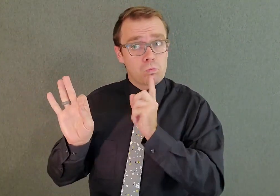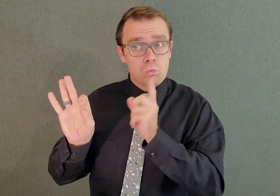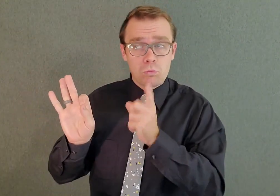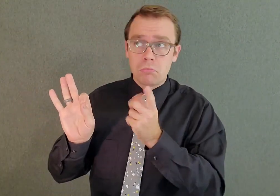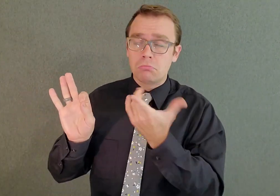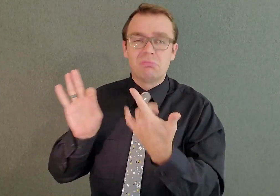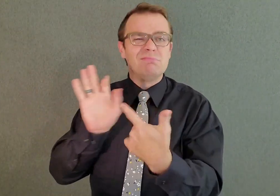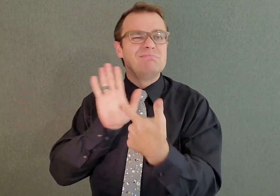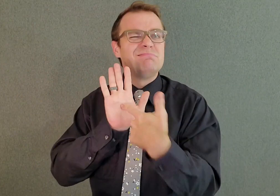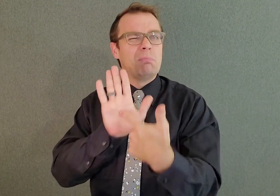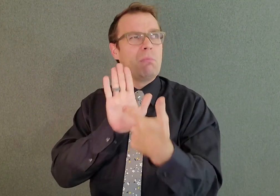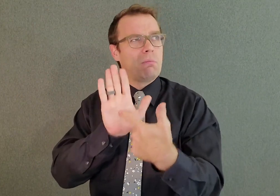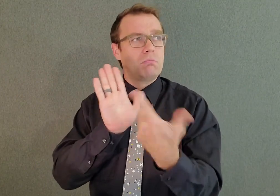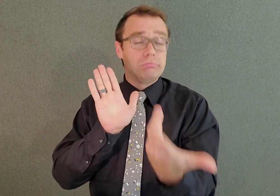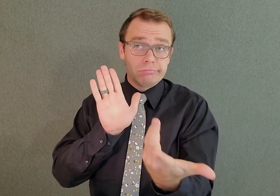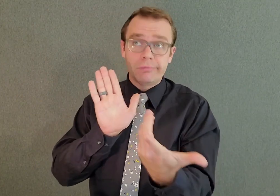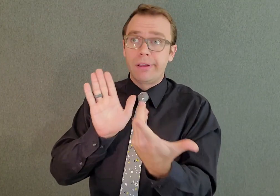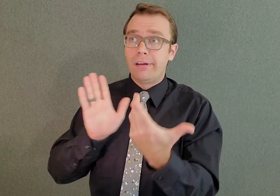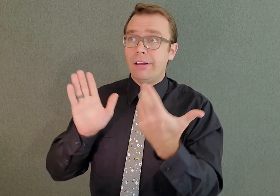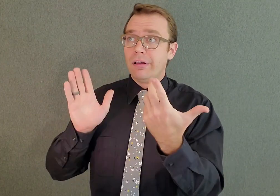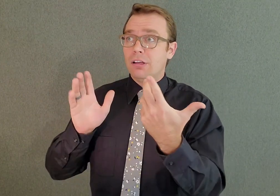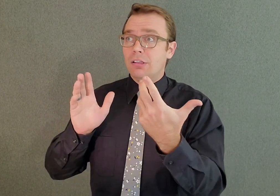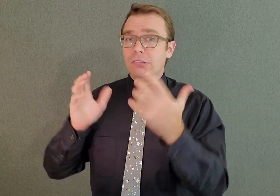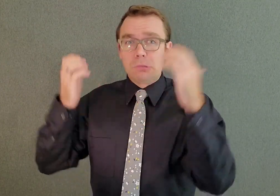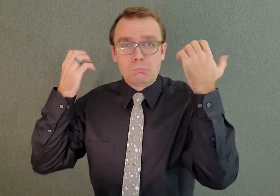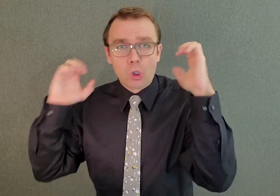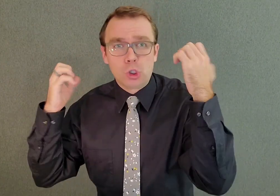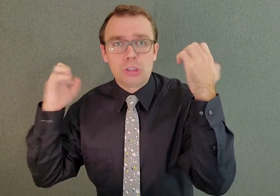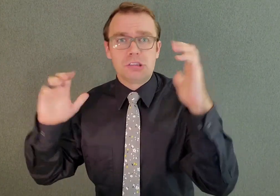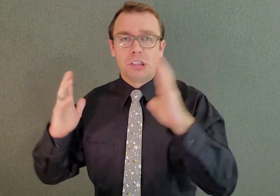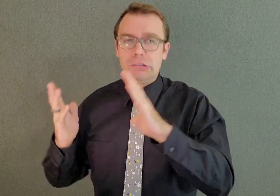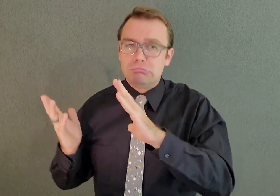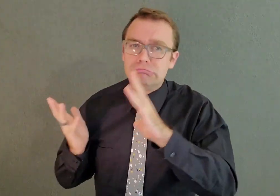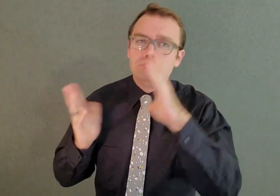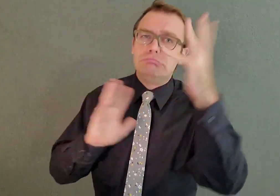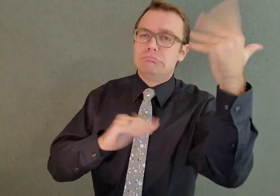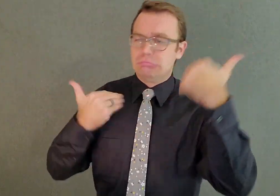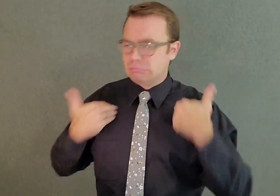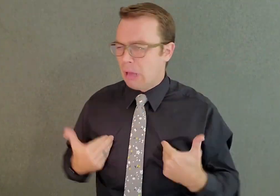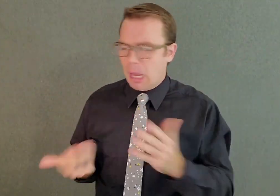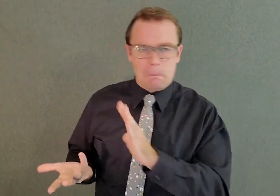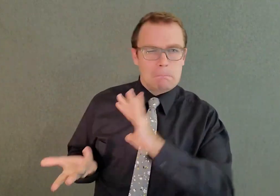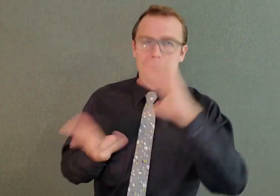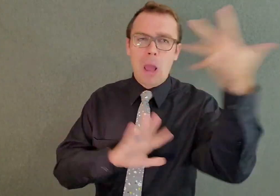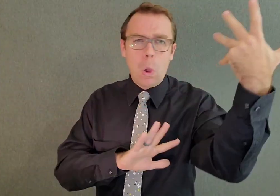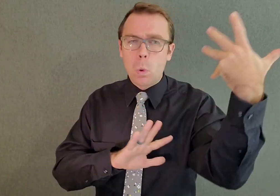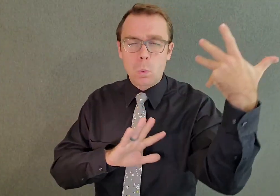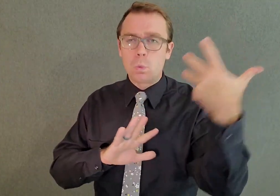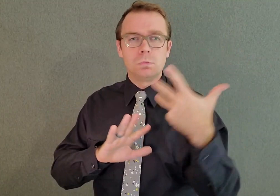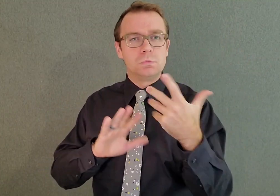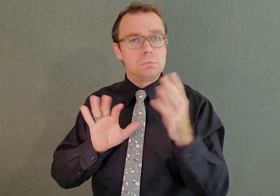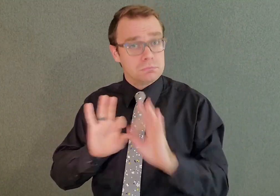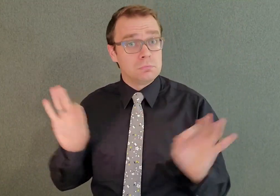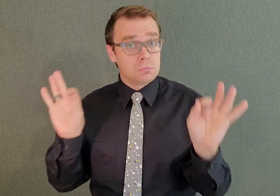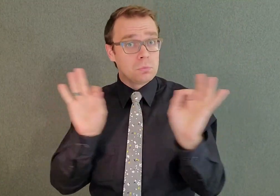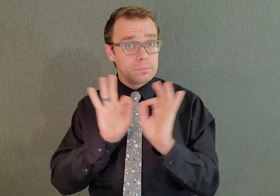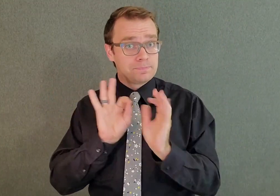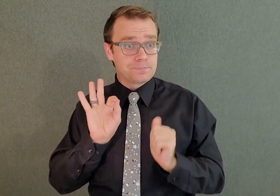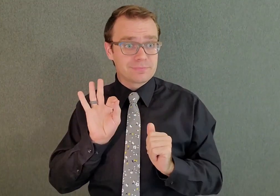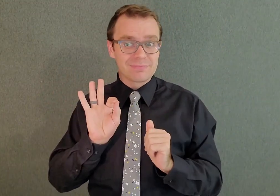and medicine, and usually that is when we're in a state of distress or experiencing a medical emergency. Our medical system can